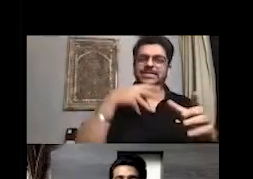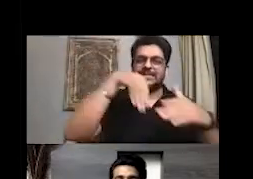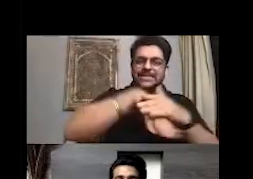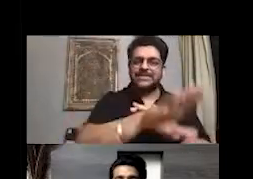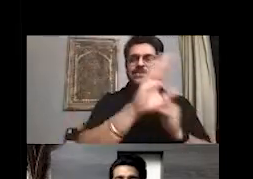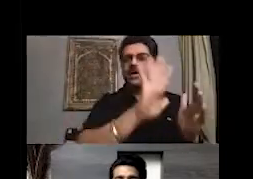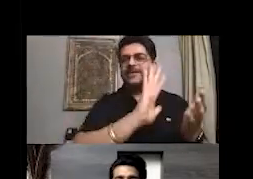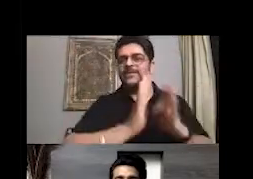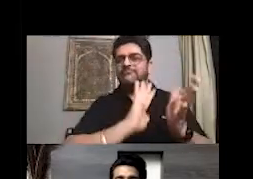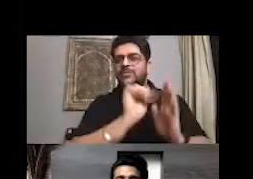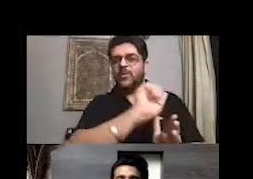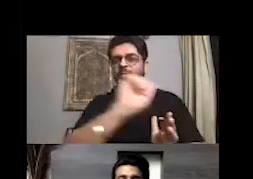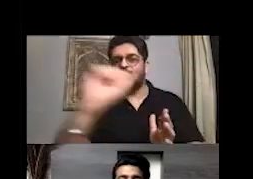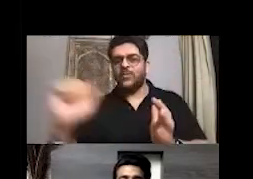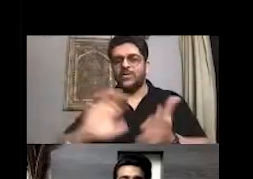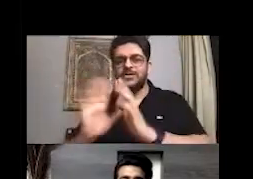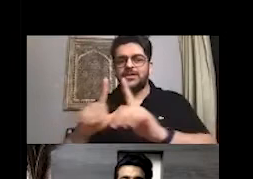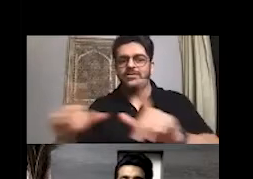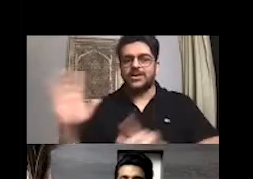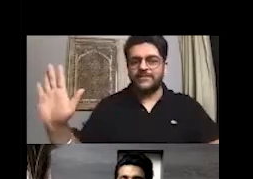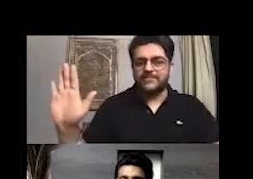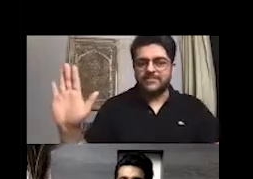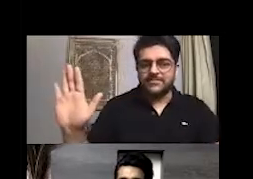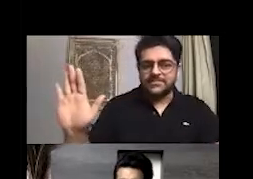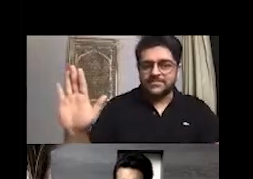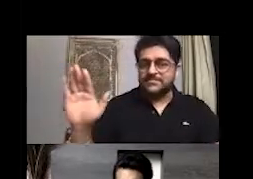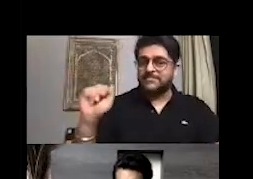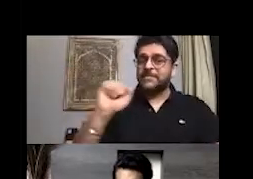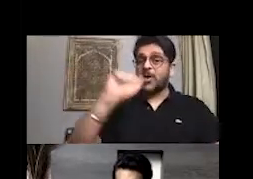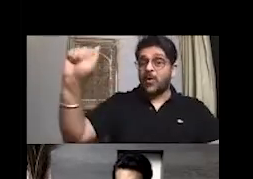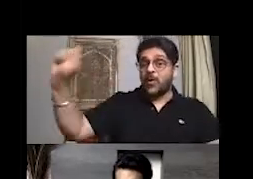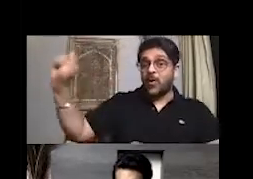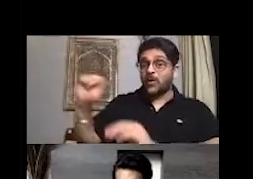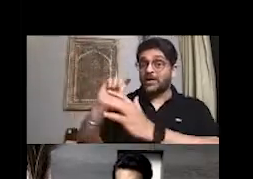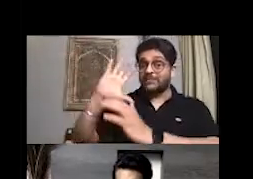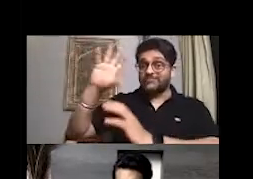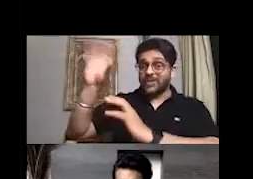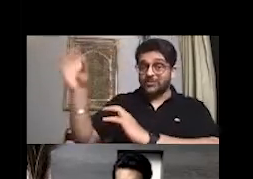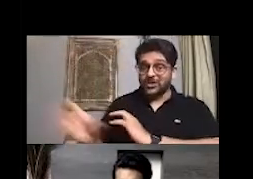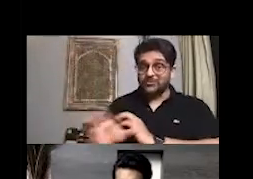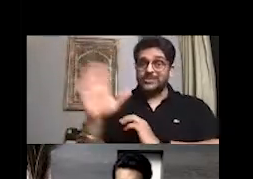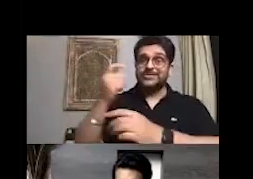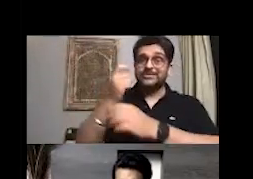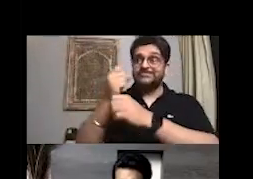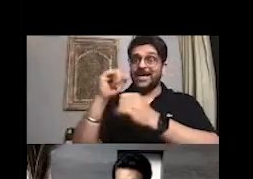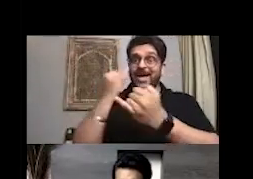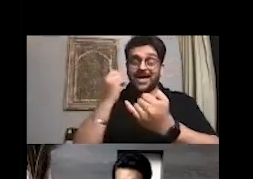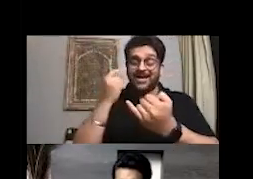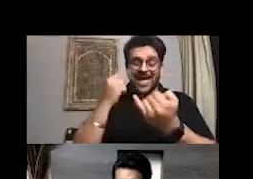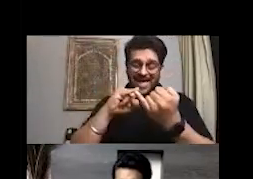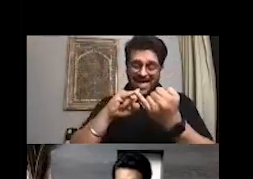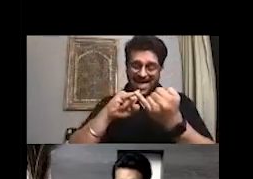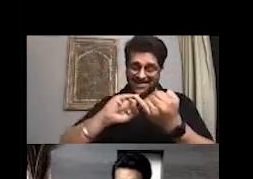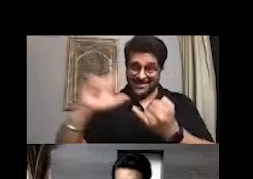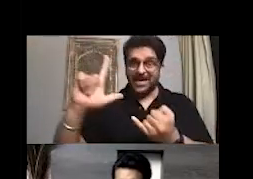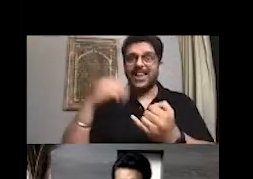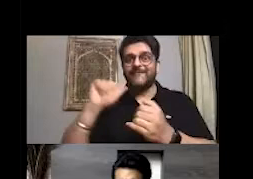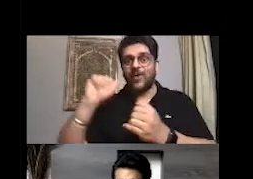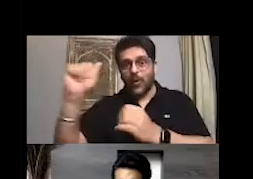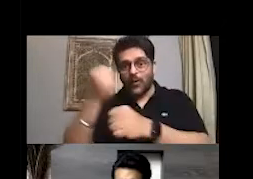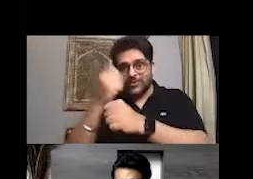German, and other languages. So that's how sign languages also differ from country to country.